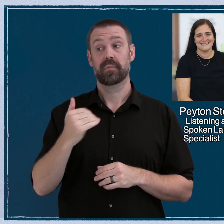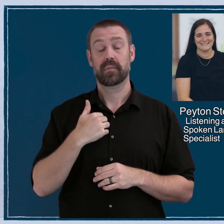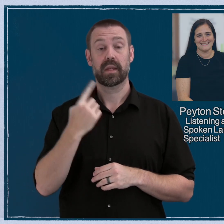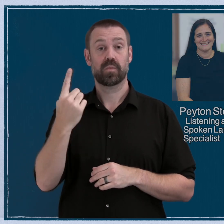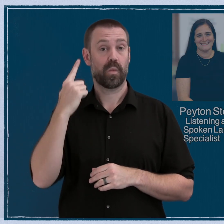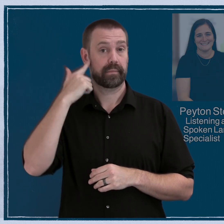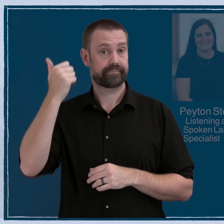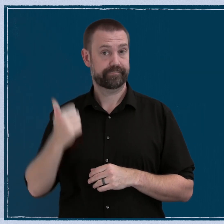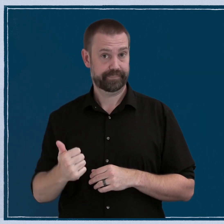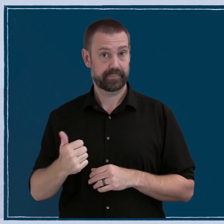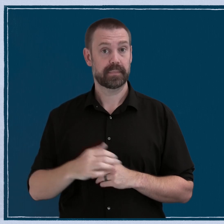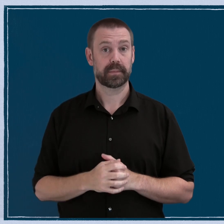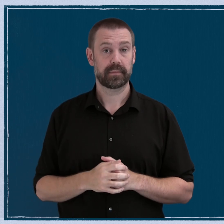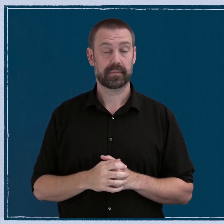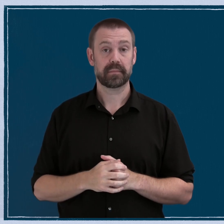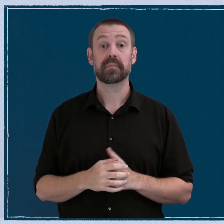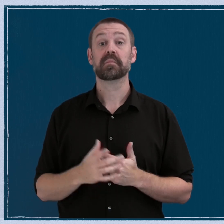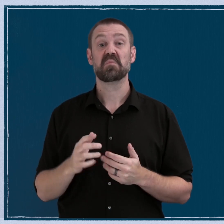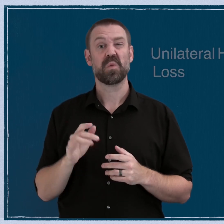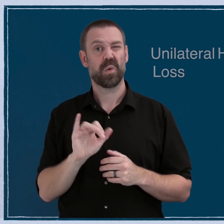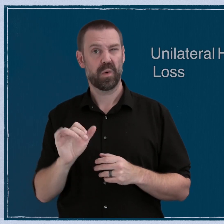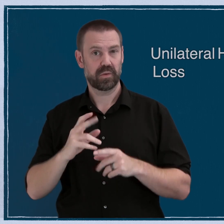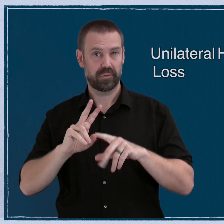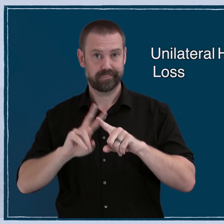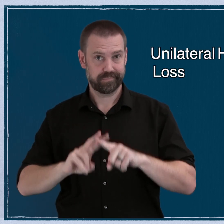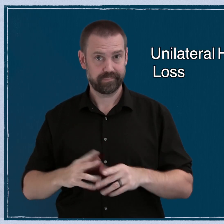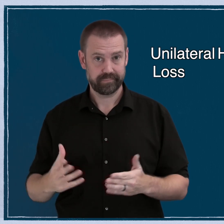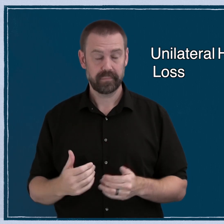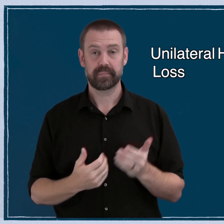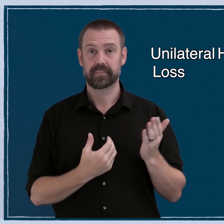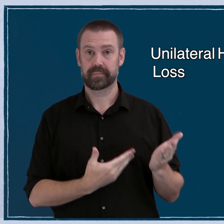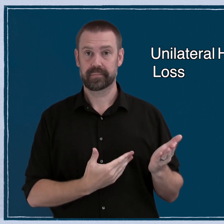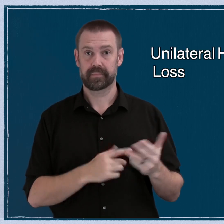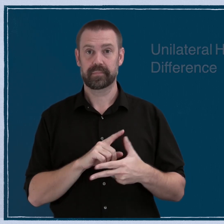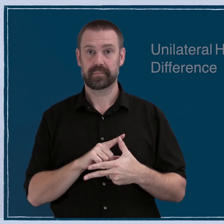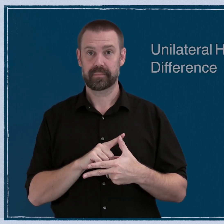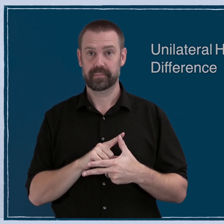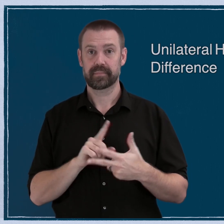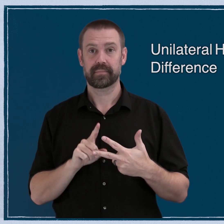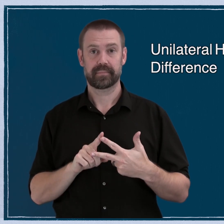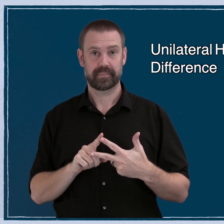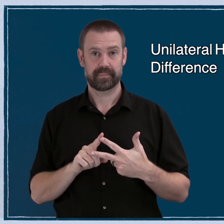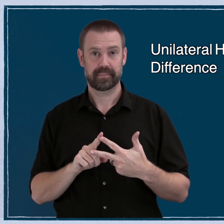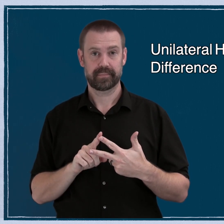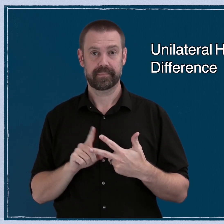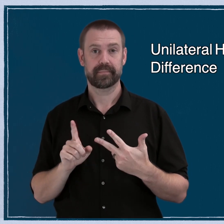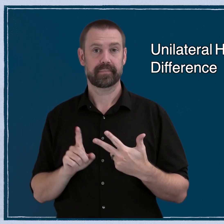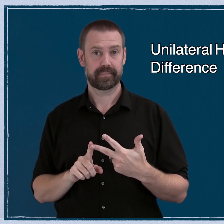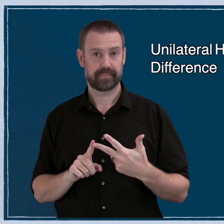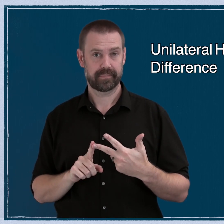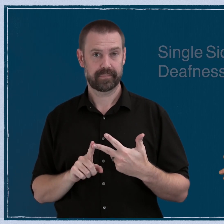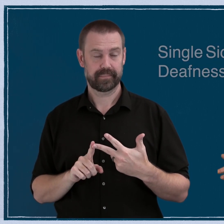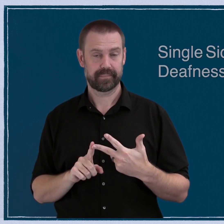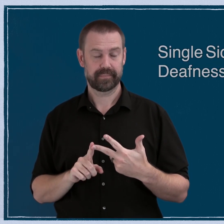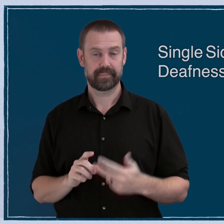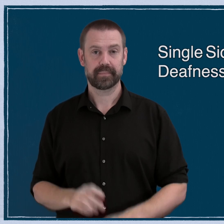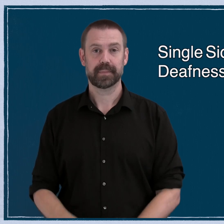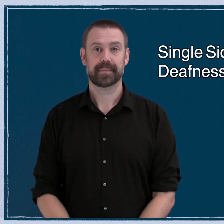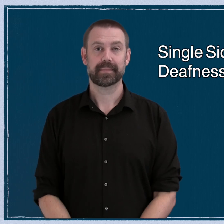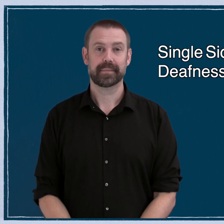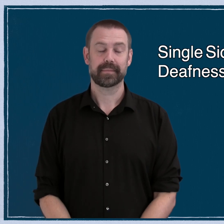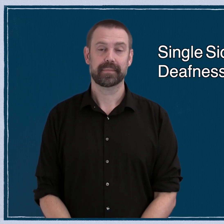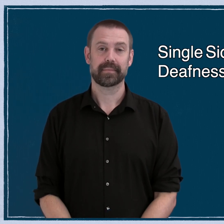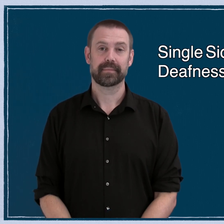when a child has hearing loss in just one ear, also called unilateral hearing loss, unilateral hearing difference, and sometimes